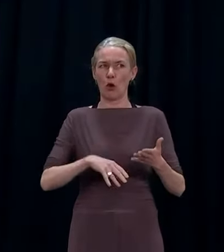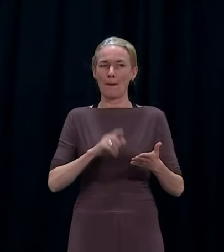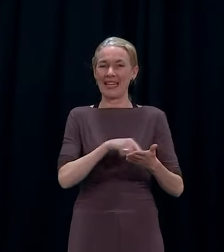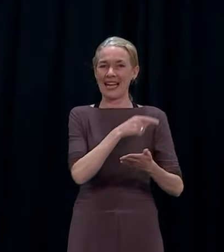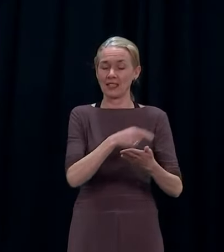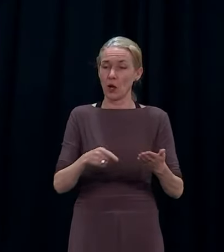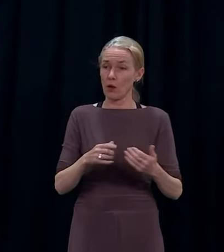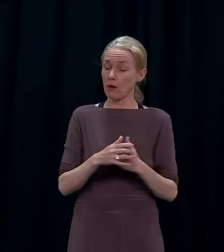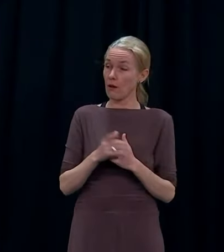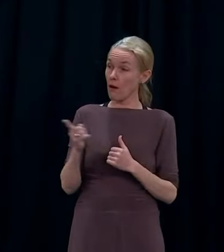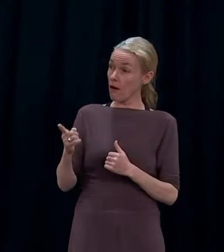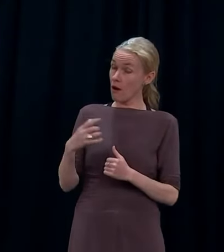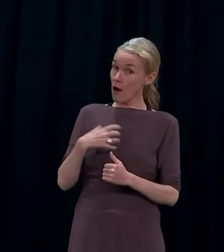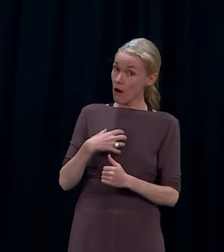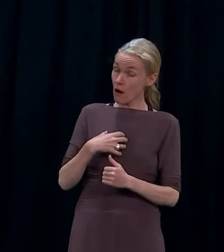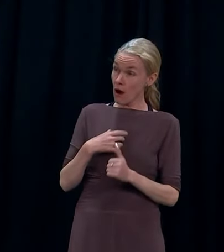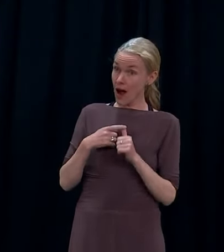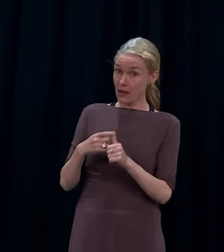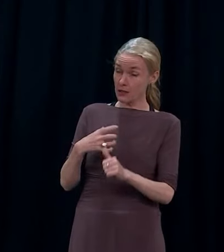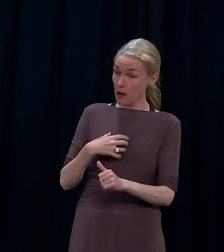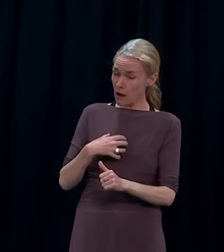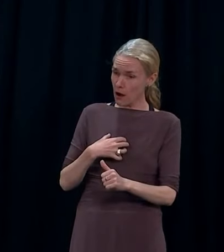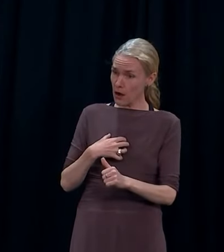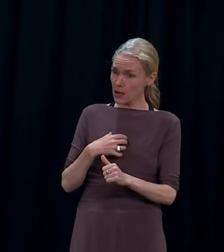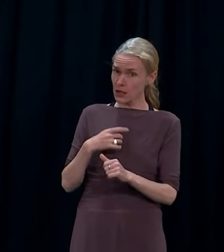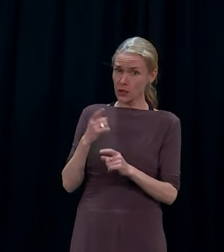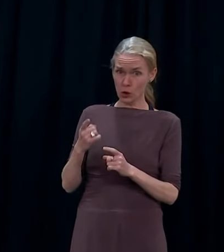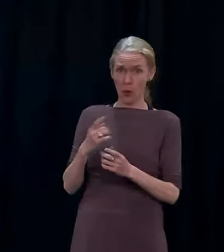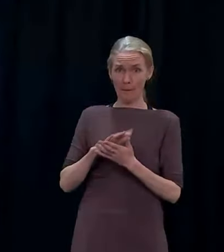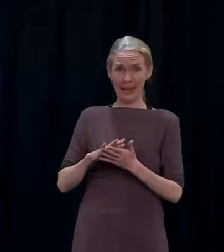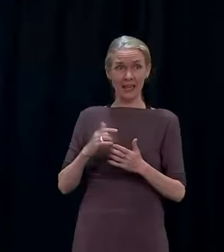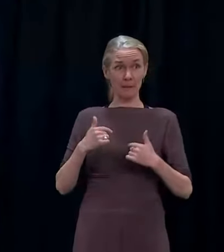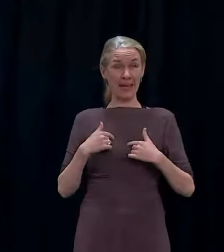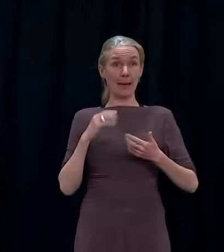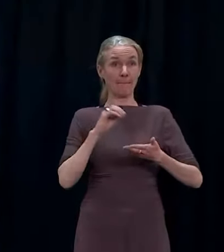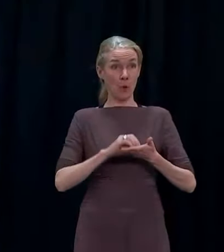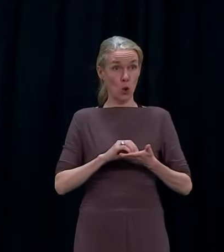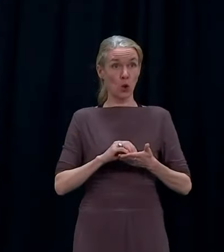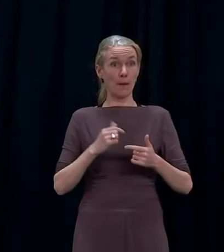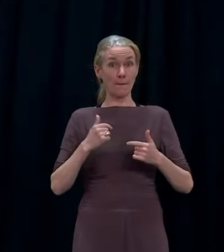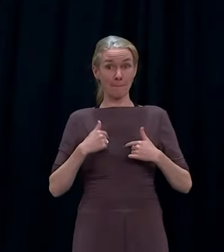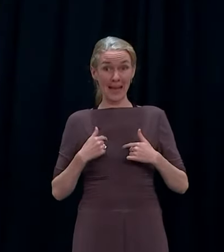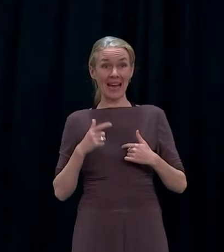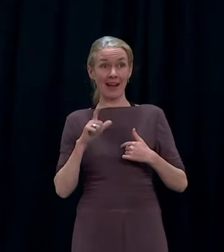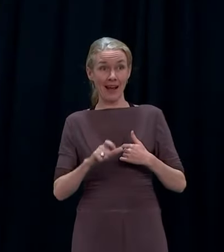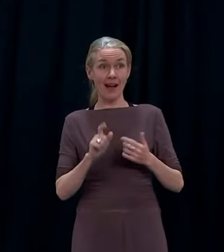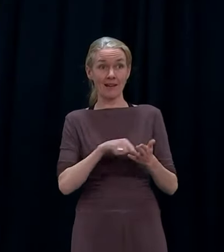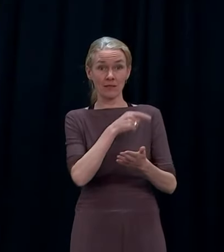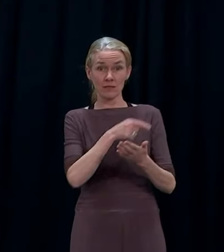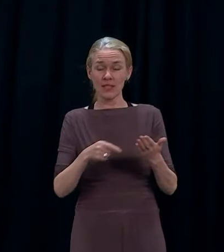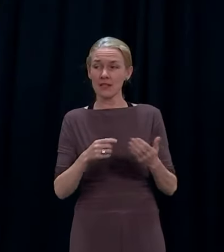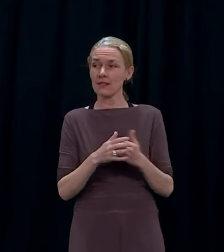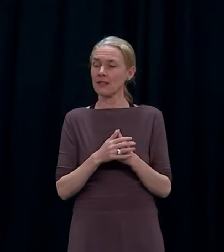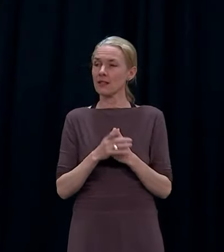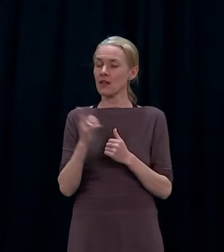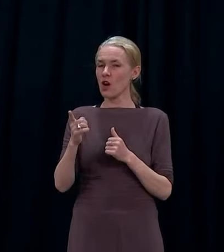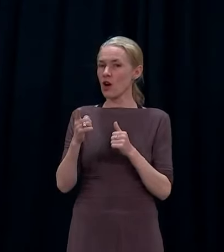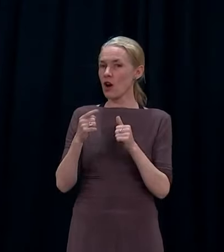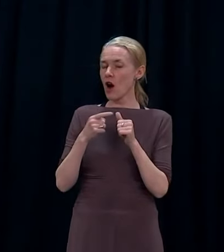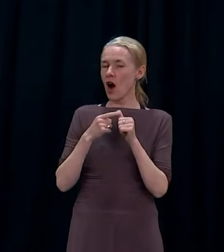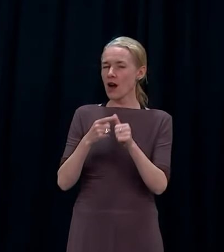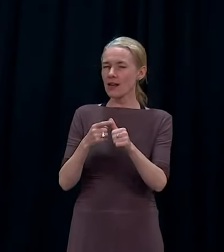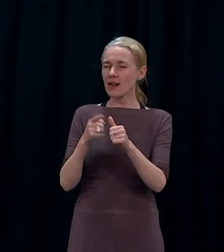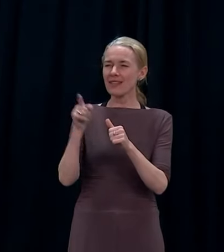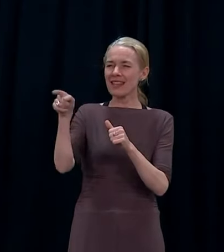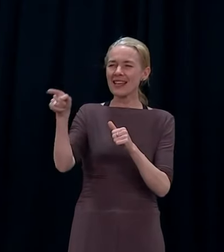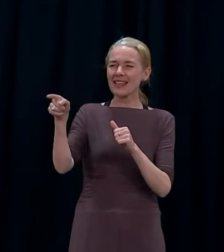I've had. Them cancelling them or others cancelling their bookings? Some have been told to go to alternative venues, some have been advised they need